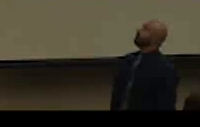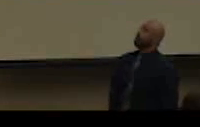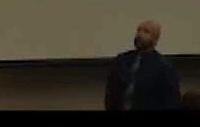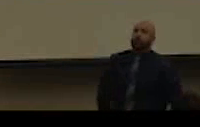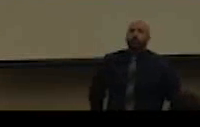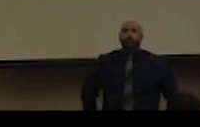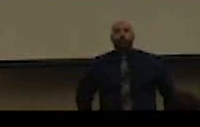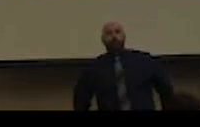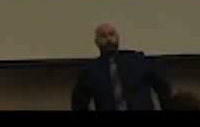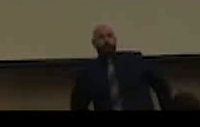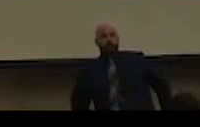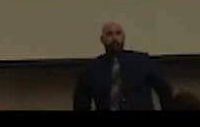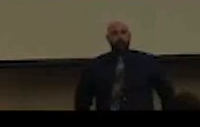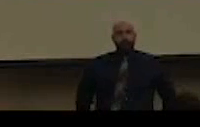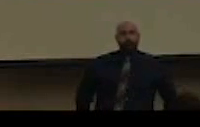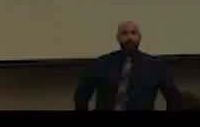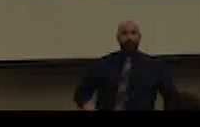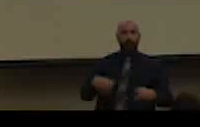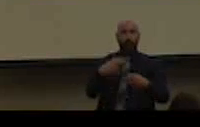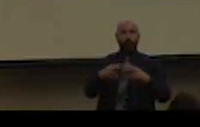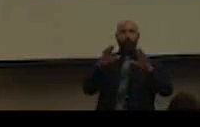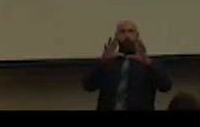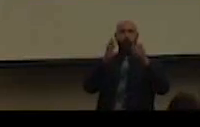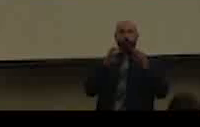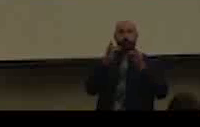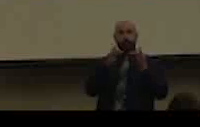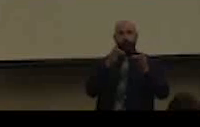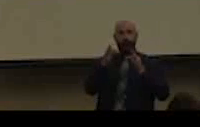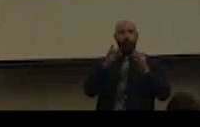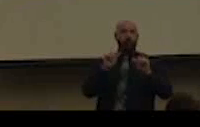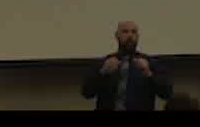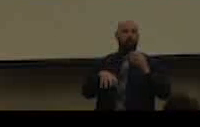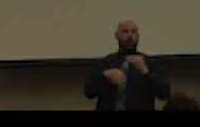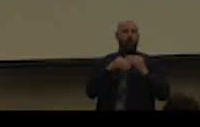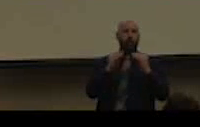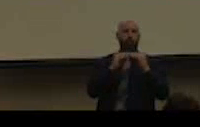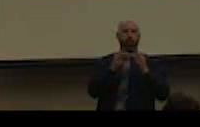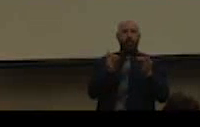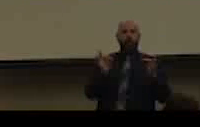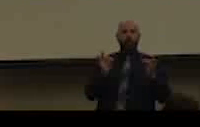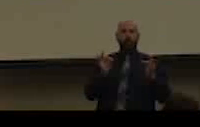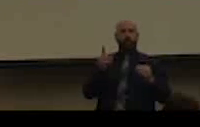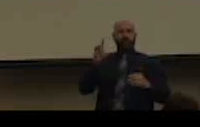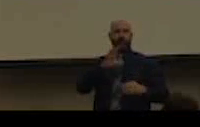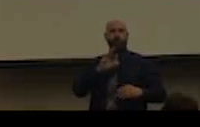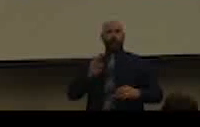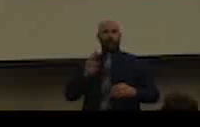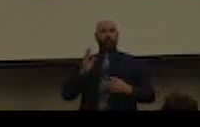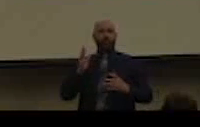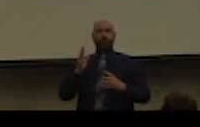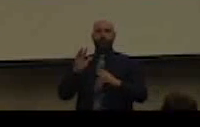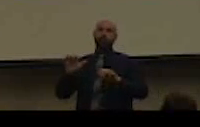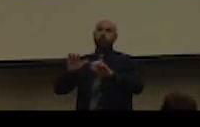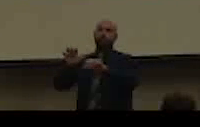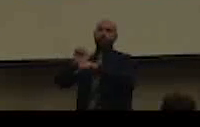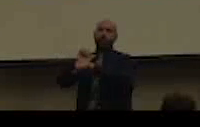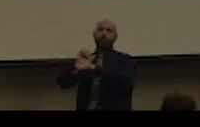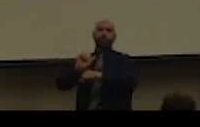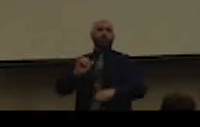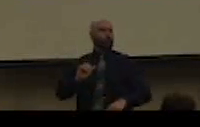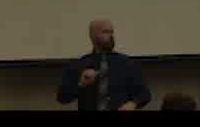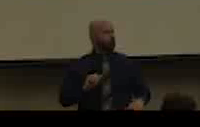in the report if you'd like. And we have done this largely at the direction of the commission. But I have to give a shout out to Emmy O'Dwyer, who has both